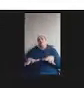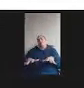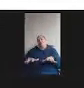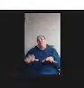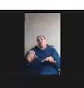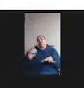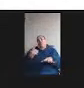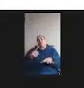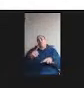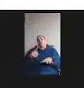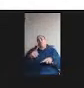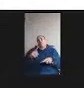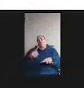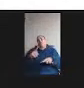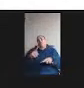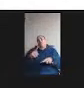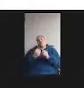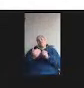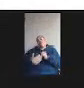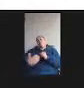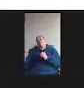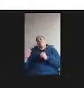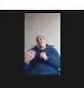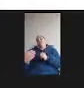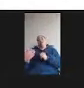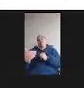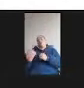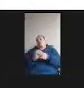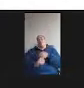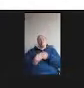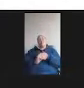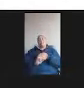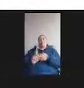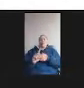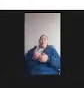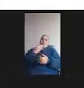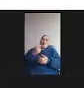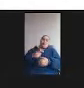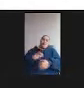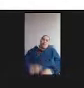year ahead, not on a monthly basis. Thanks, Chair.